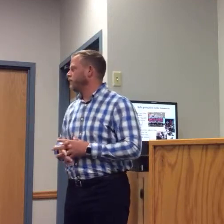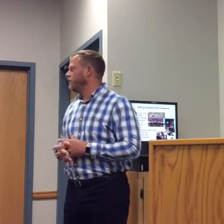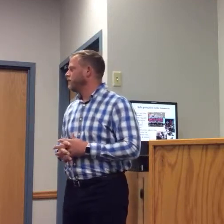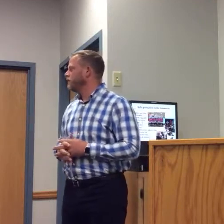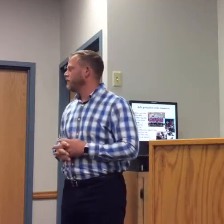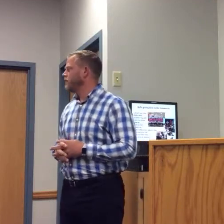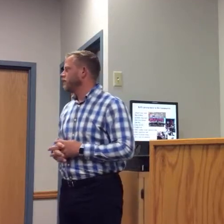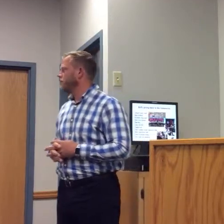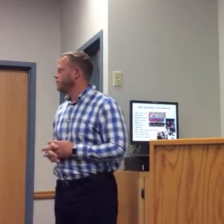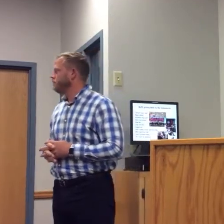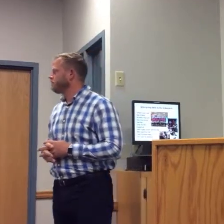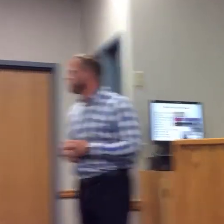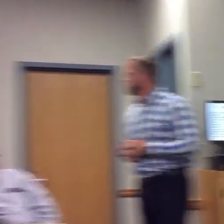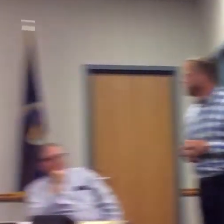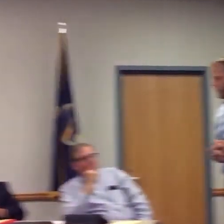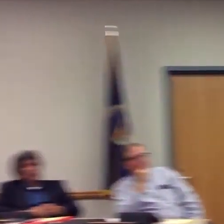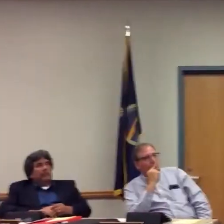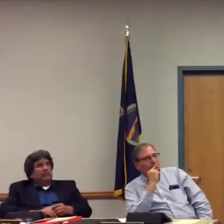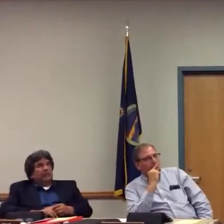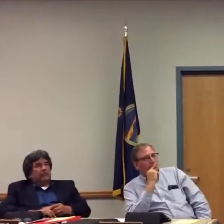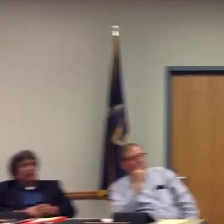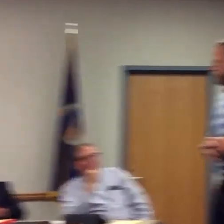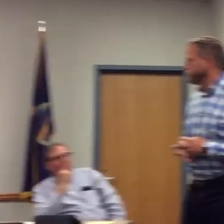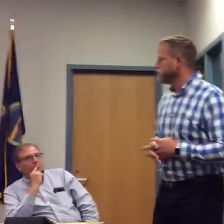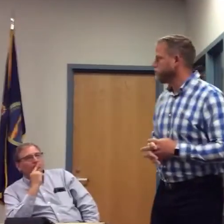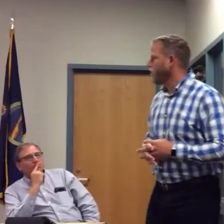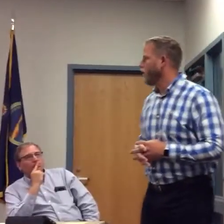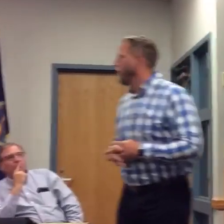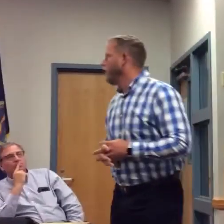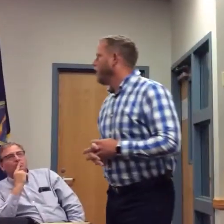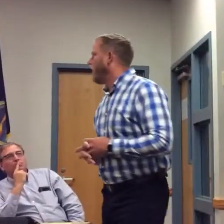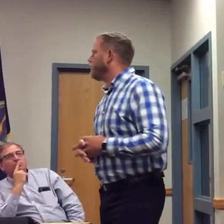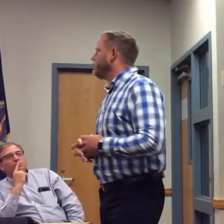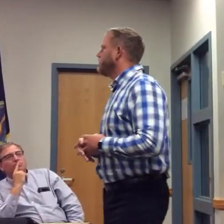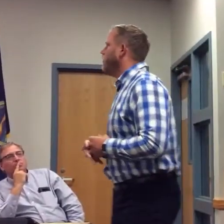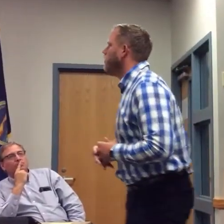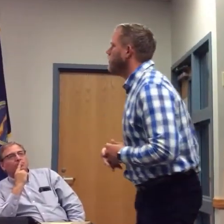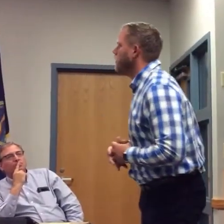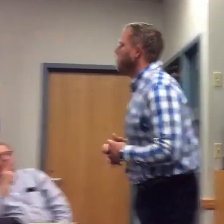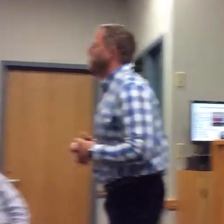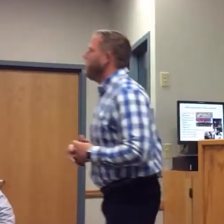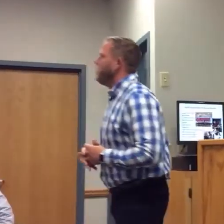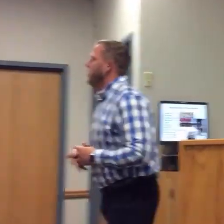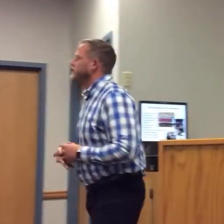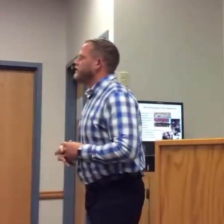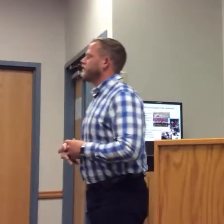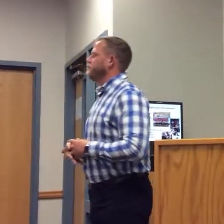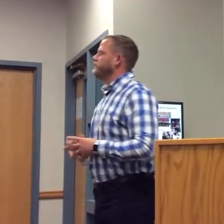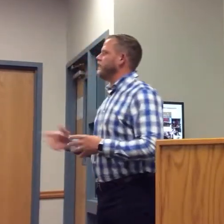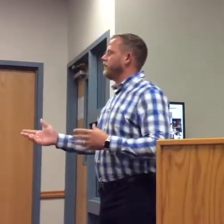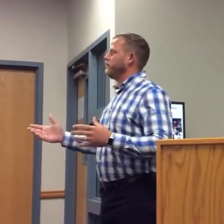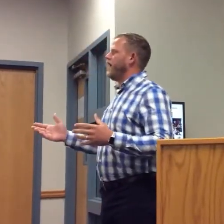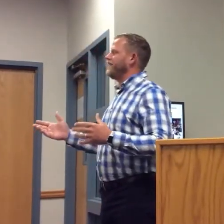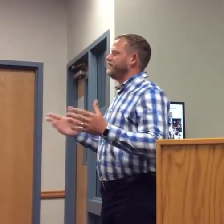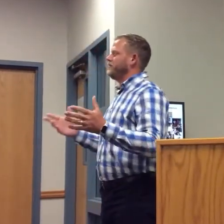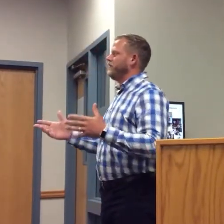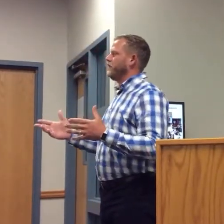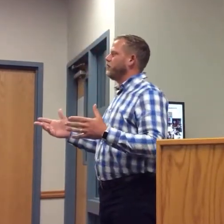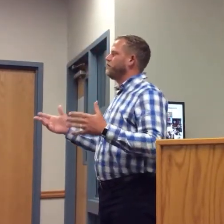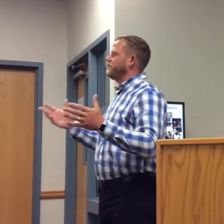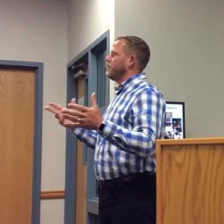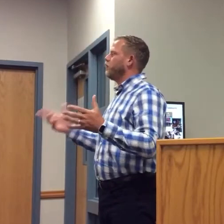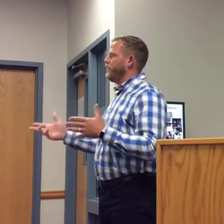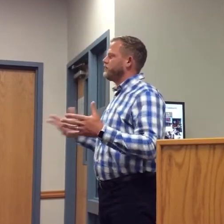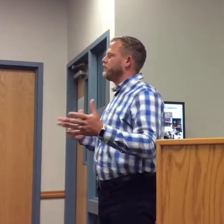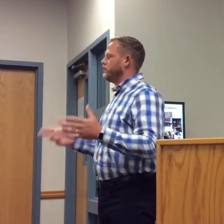their households. Are there specific groups that do that, or is it a school-wide So activity? it's specific, not